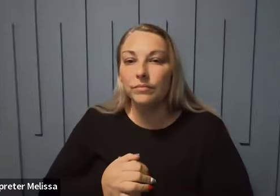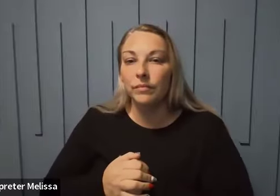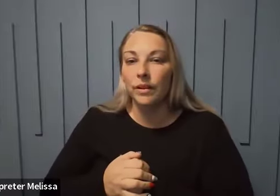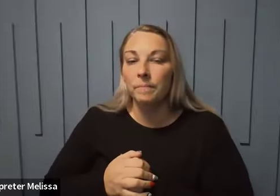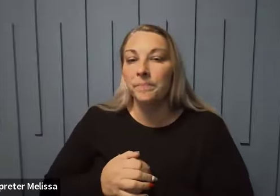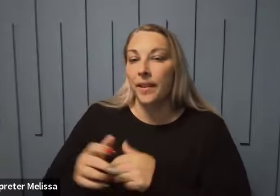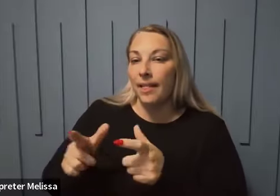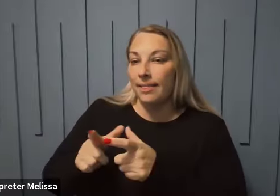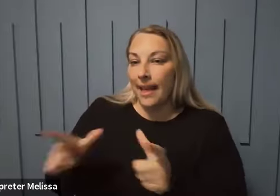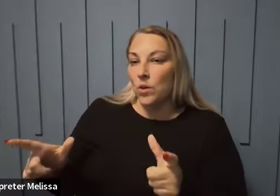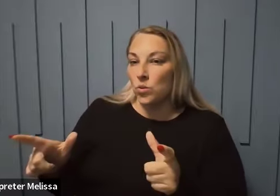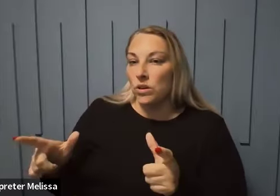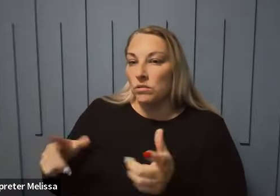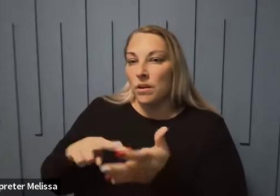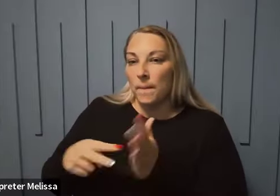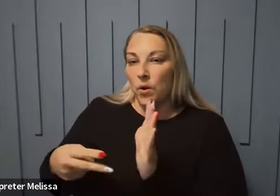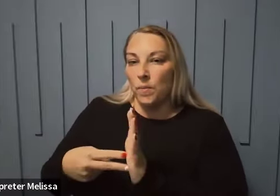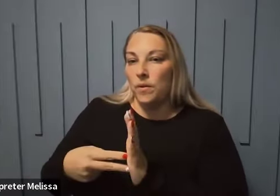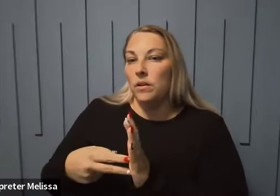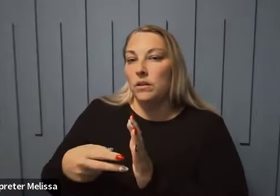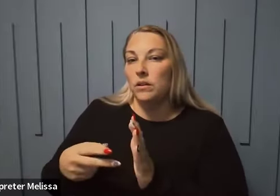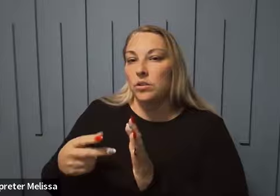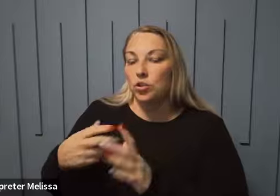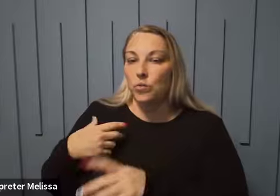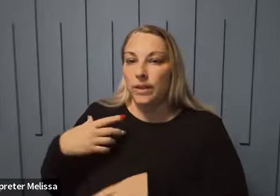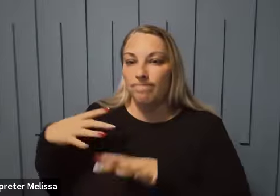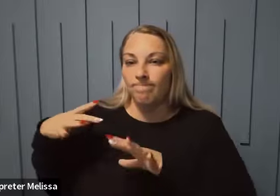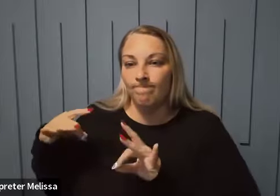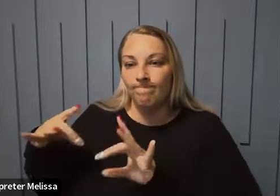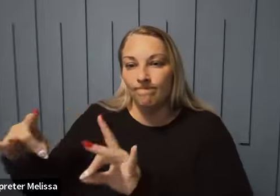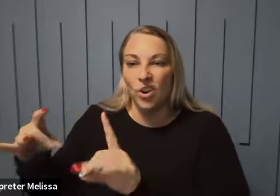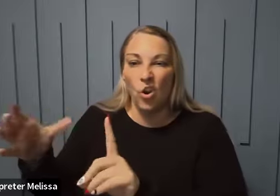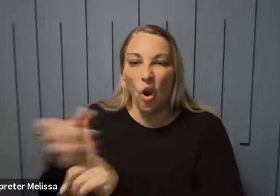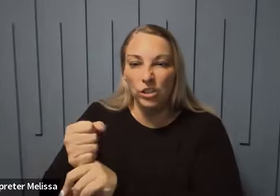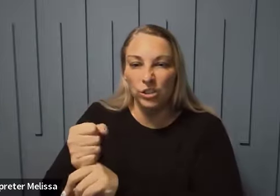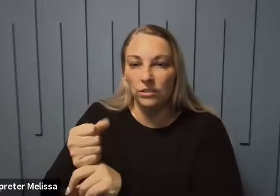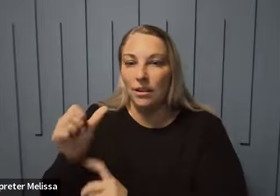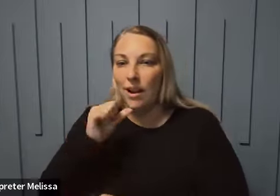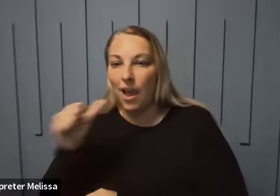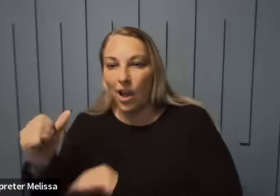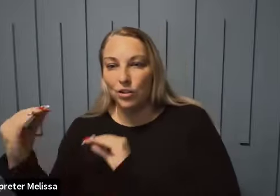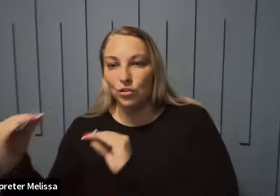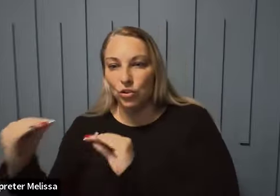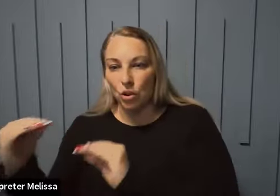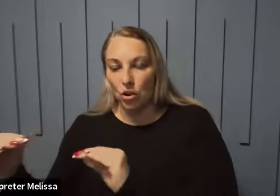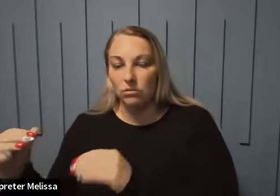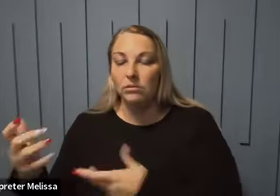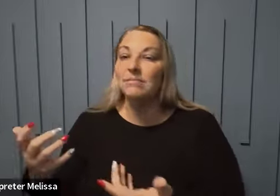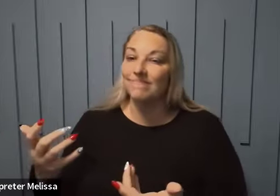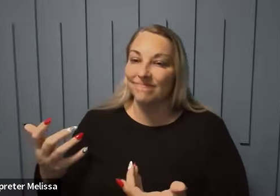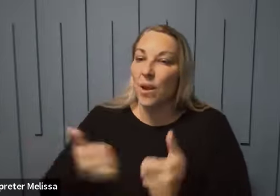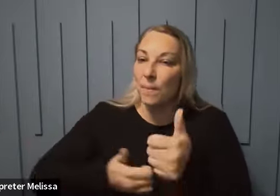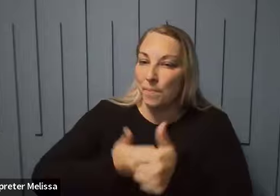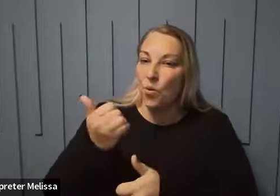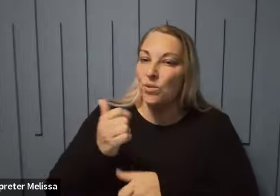for, when we're teaching English to our deaf and hard of hearing kids, we're teaching it as a second language. So they don't